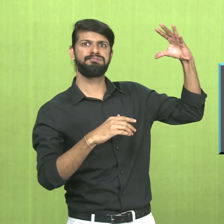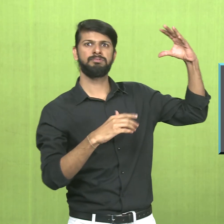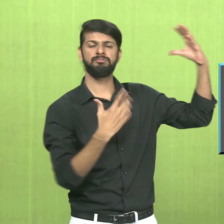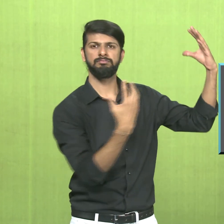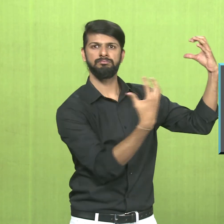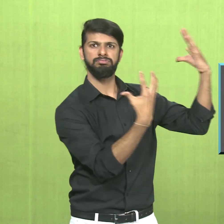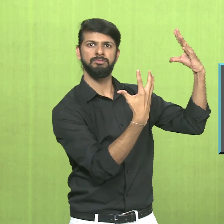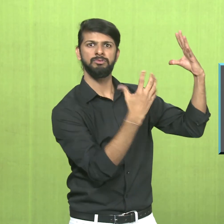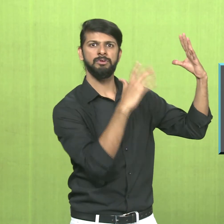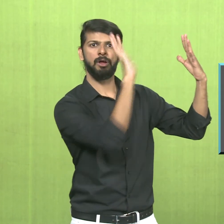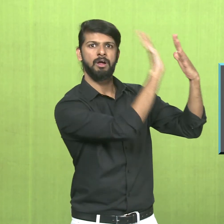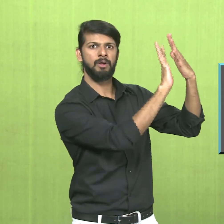sunlight.